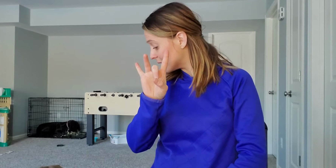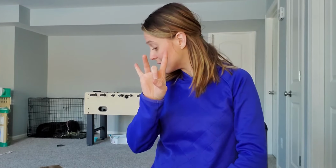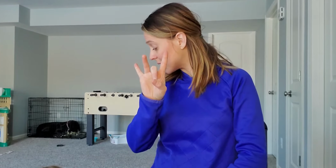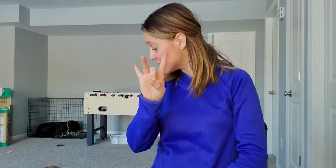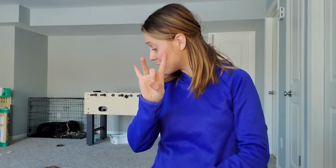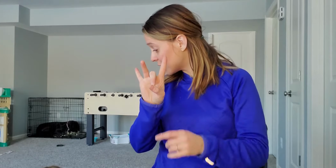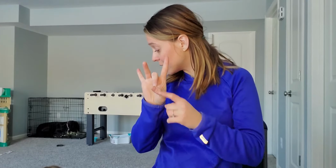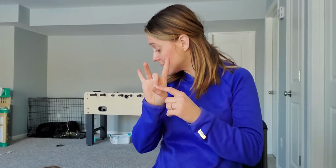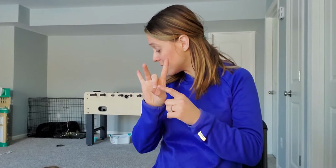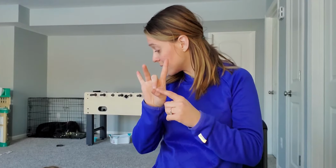Can I see your finger, Alyssa?